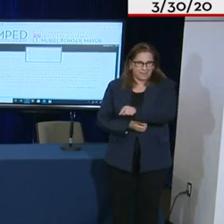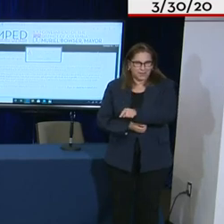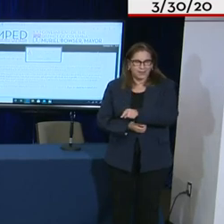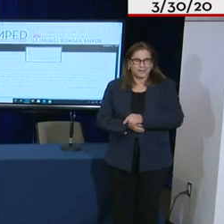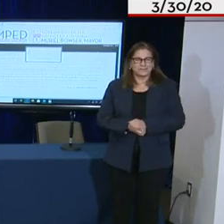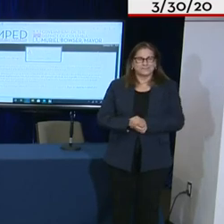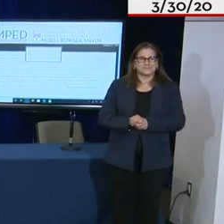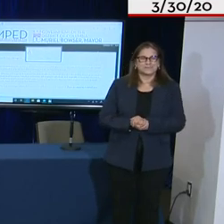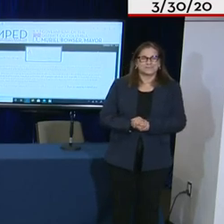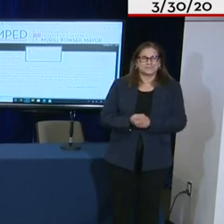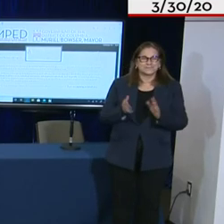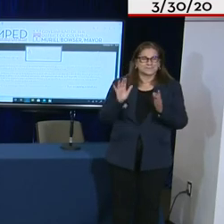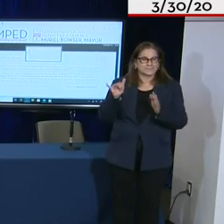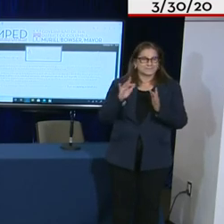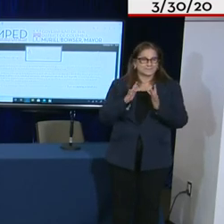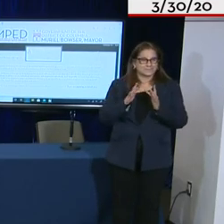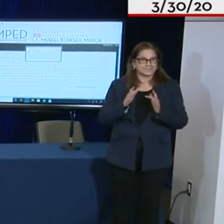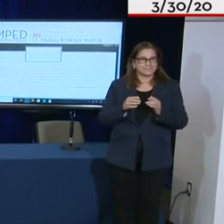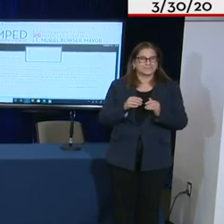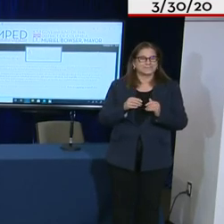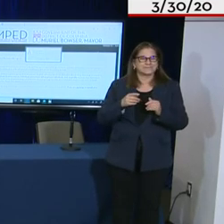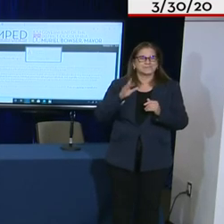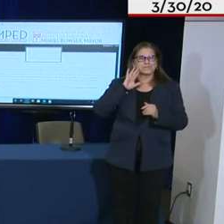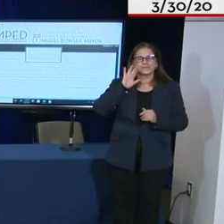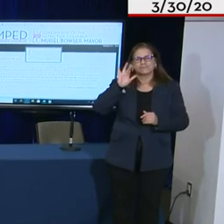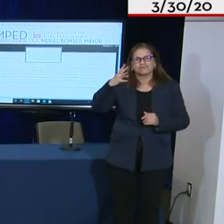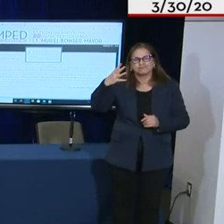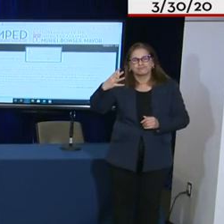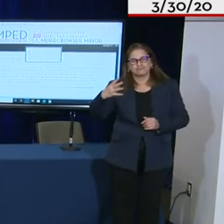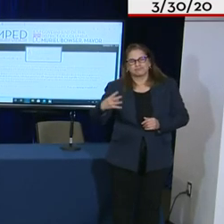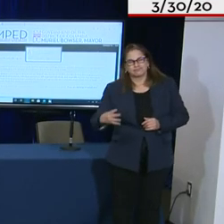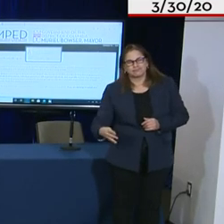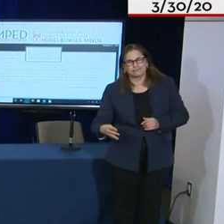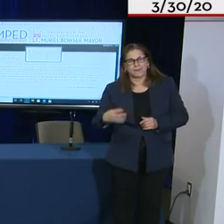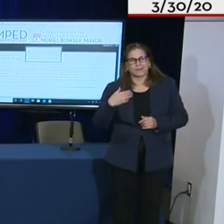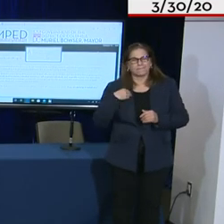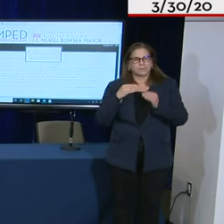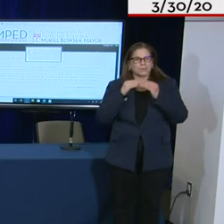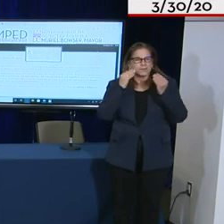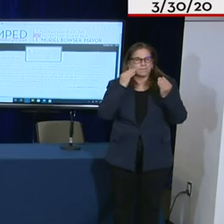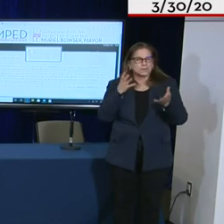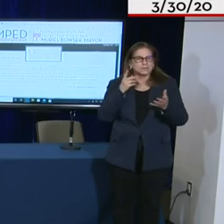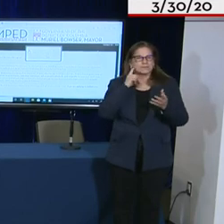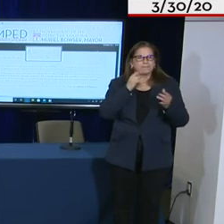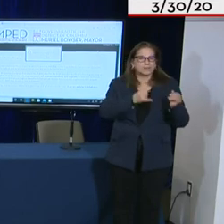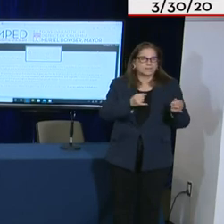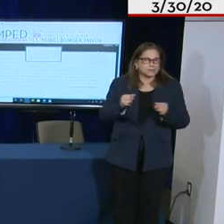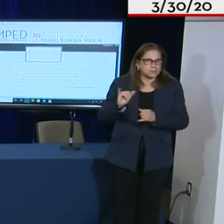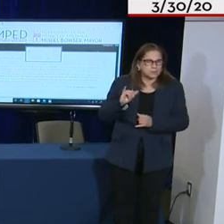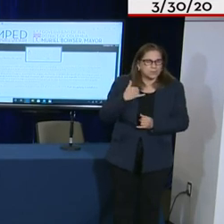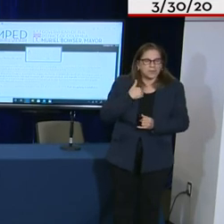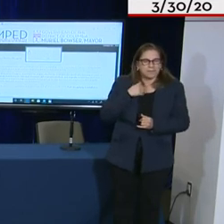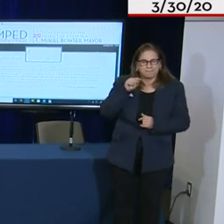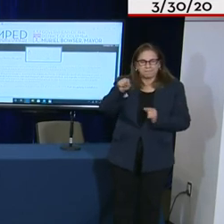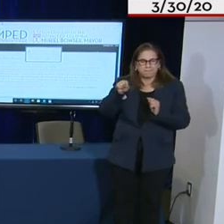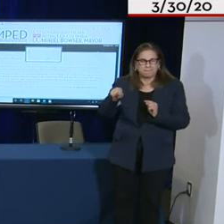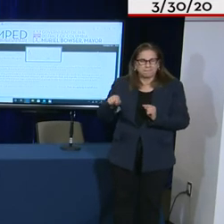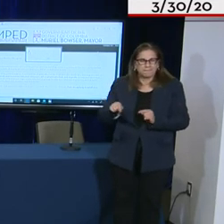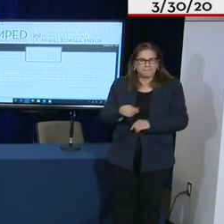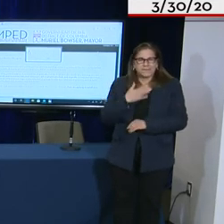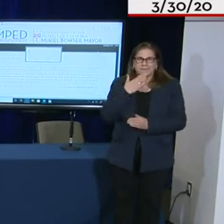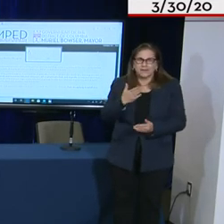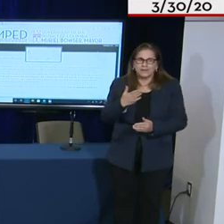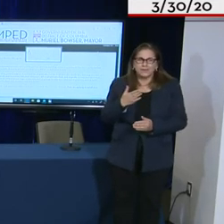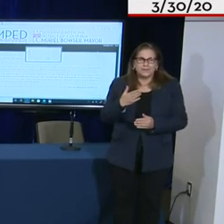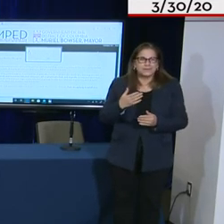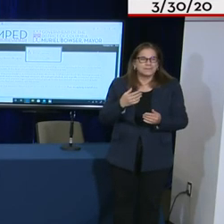Coronavirus.dc.gov/recovery. In the pull down menu, there's also a link for individuals as well. At this time, I would like to thank you all for joining